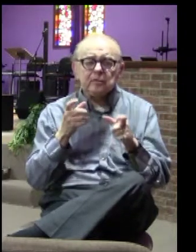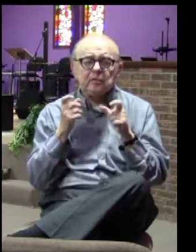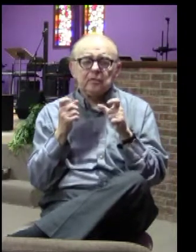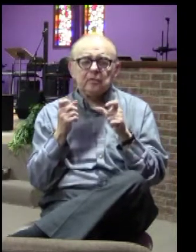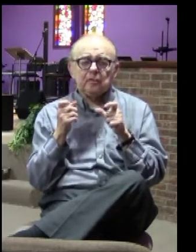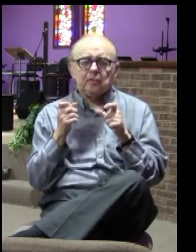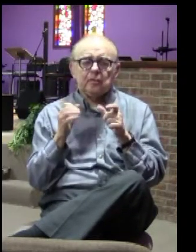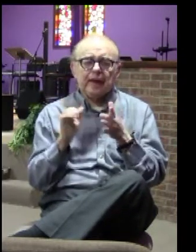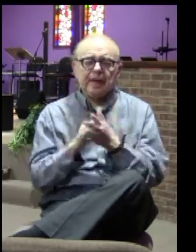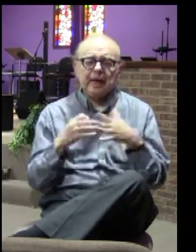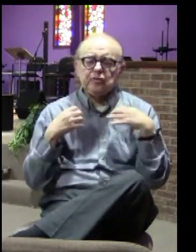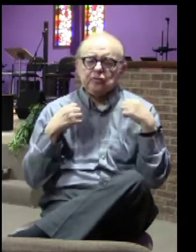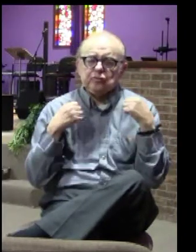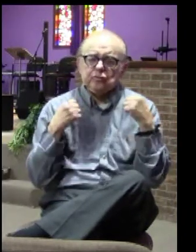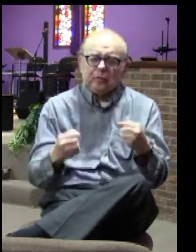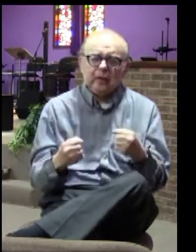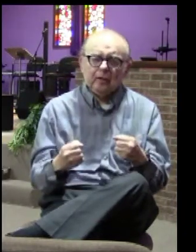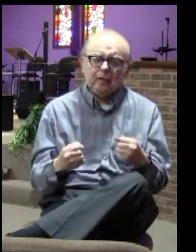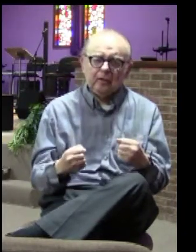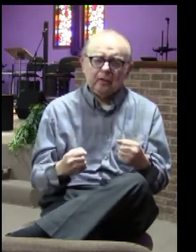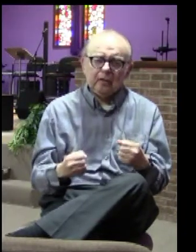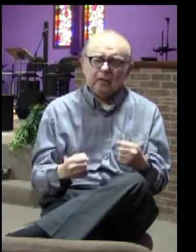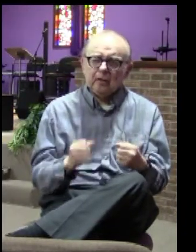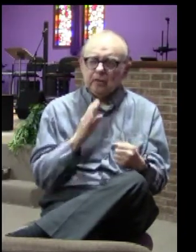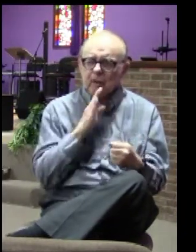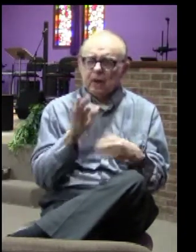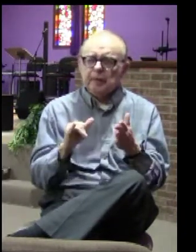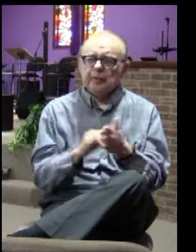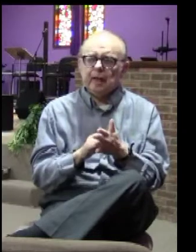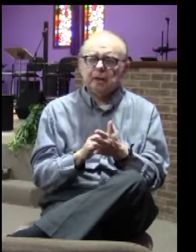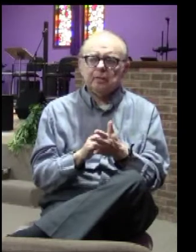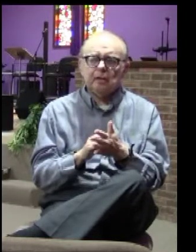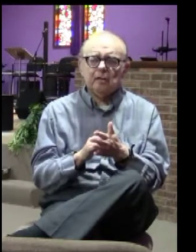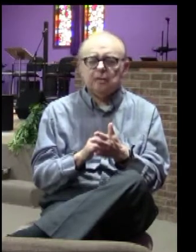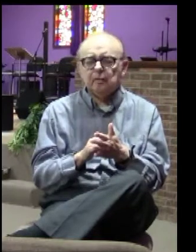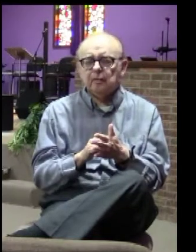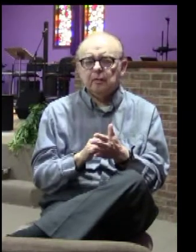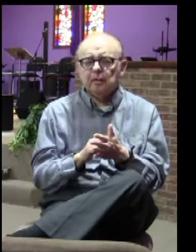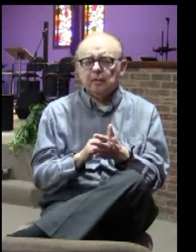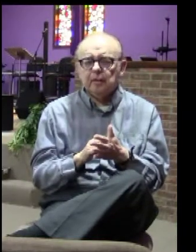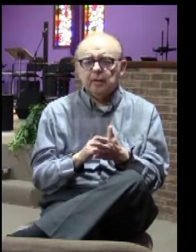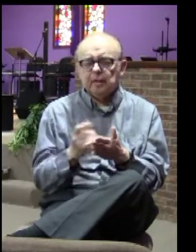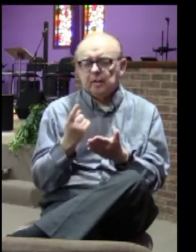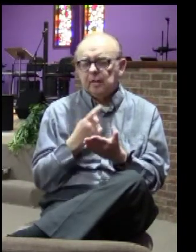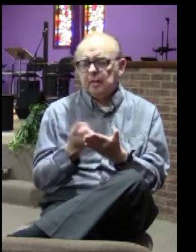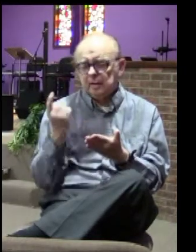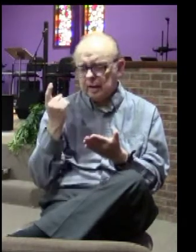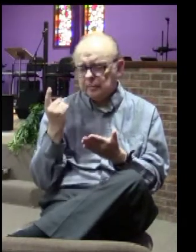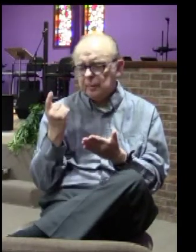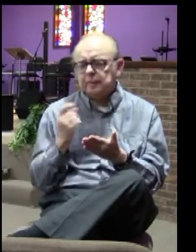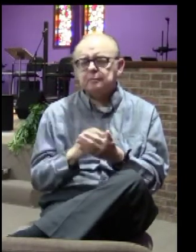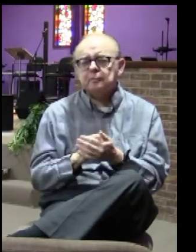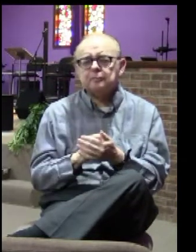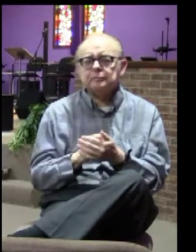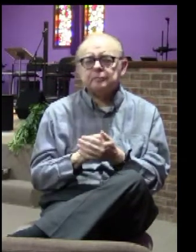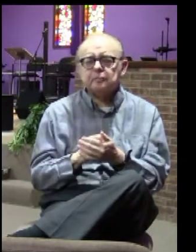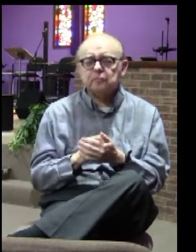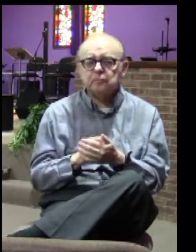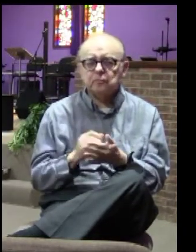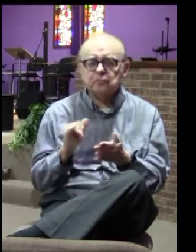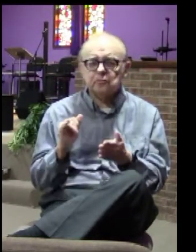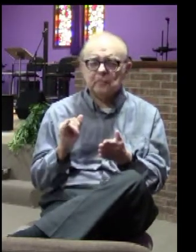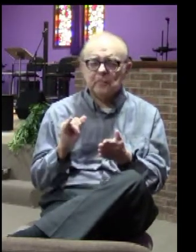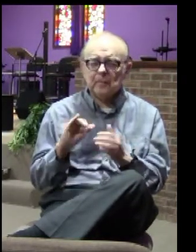sudden, this strength, as we were talking about last week, I believe it was,